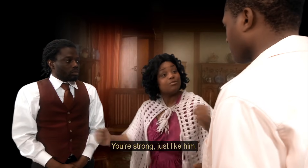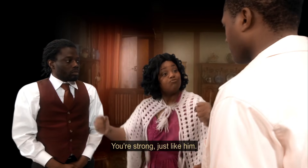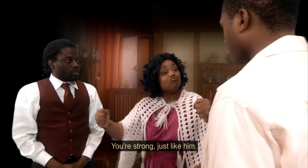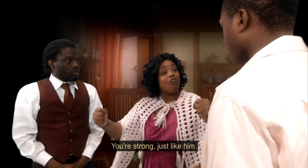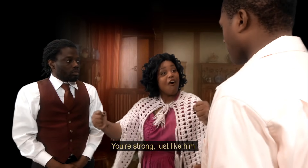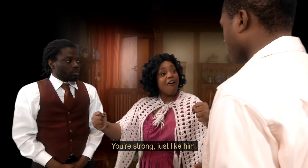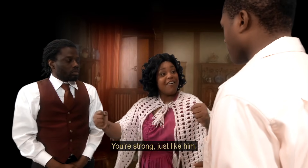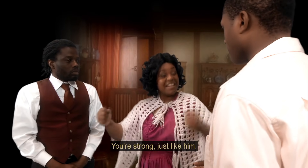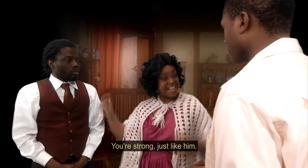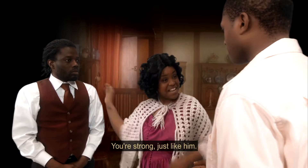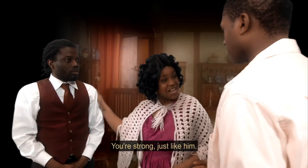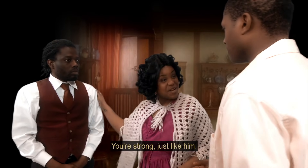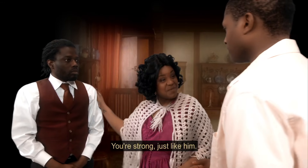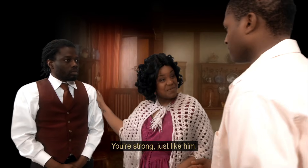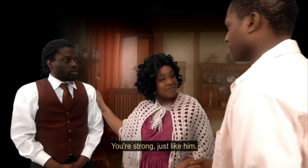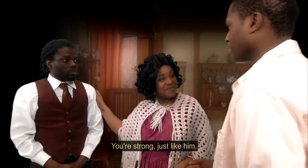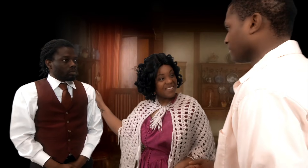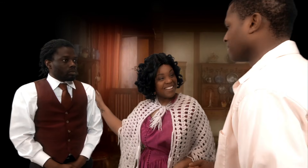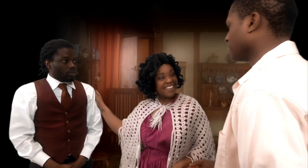You're strong, just like him.